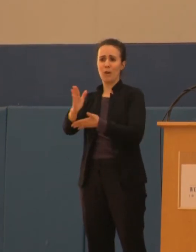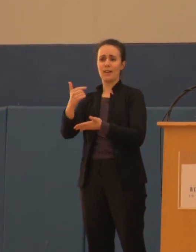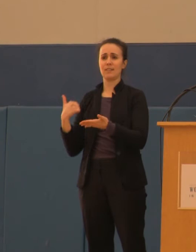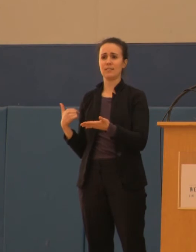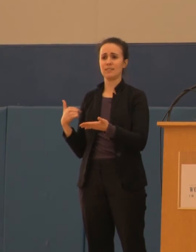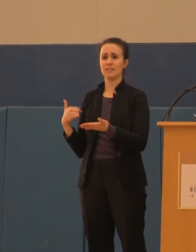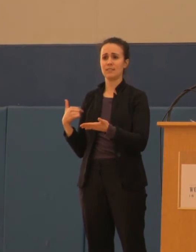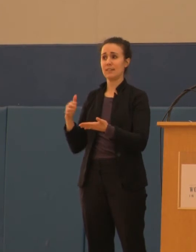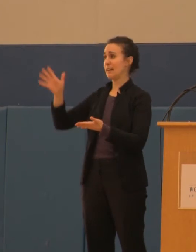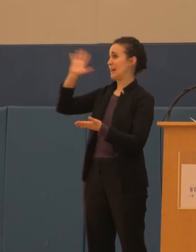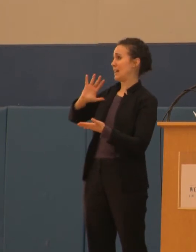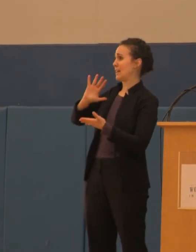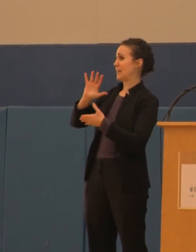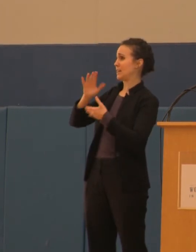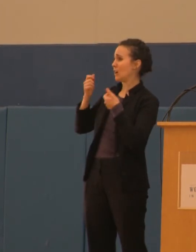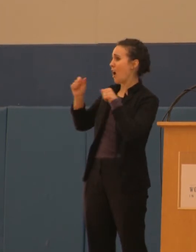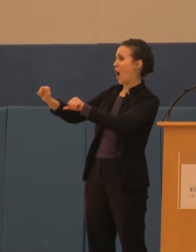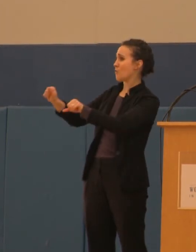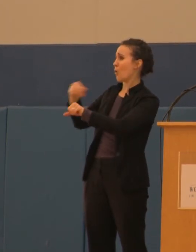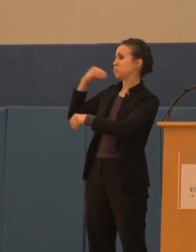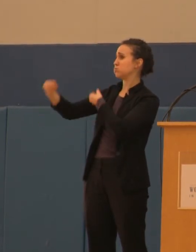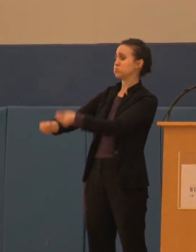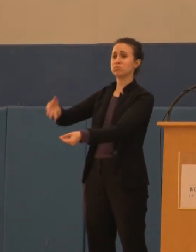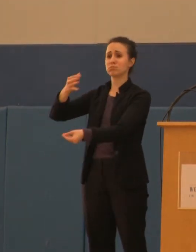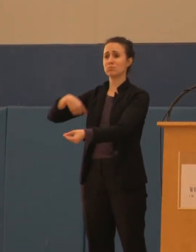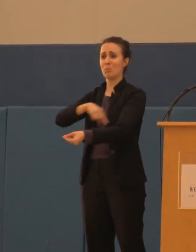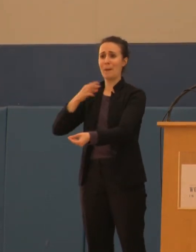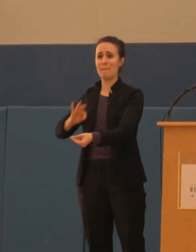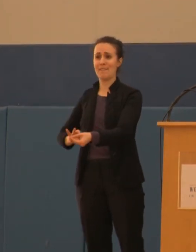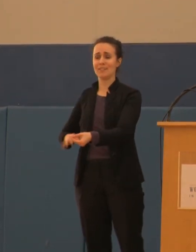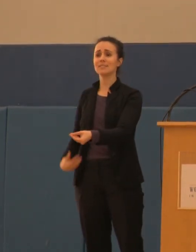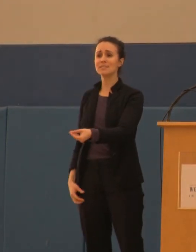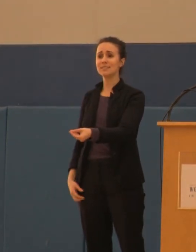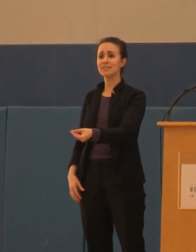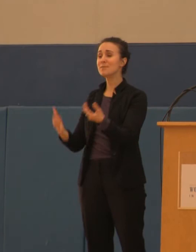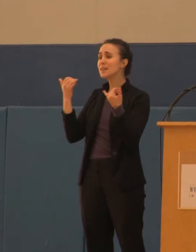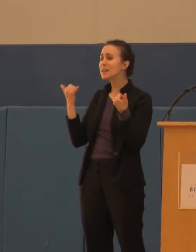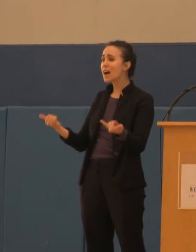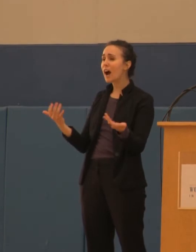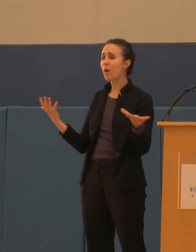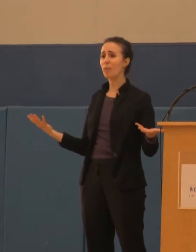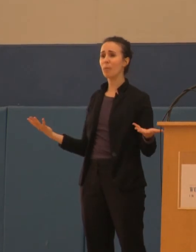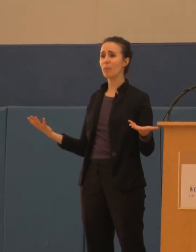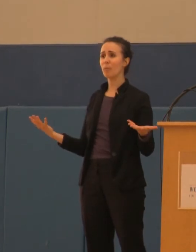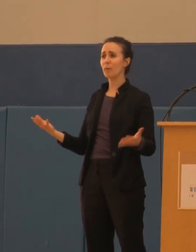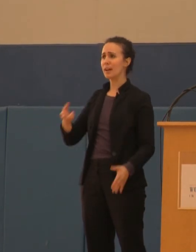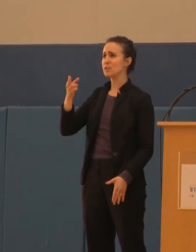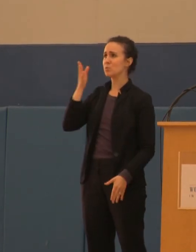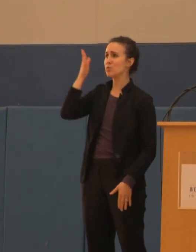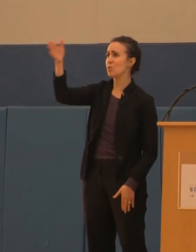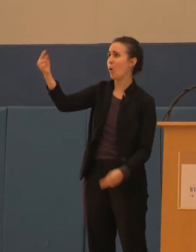the beneficiaries of those efforts. But the question now for us is, how will history judge